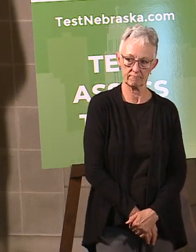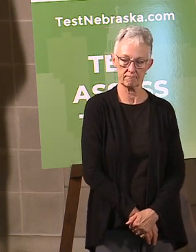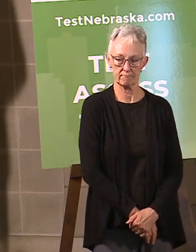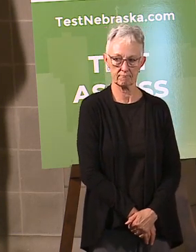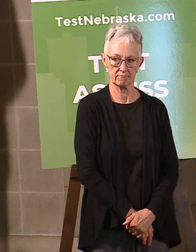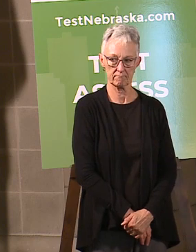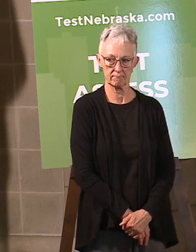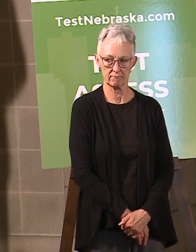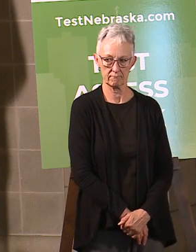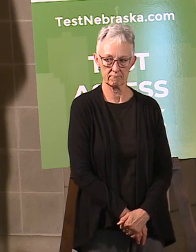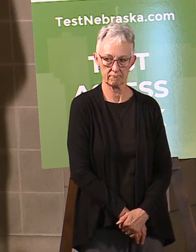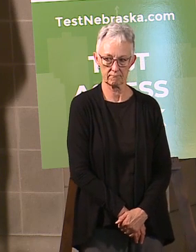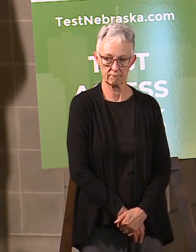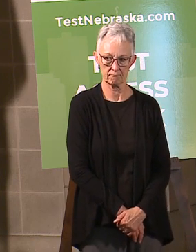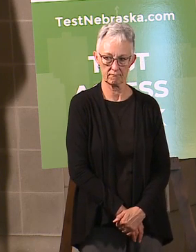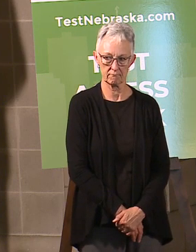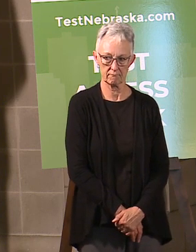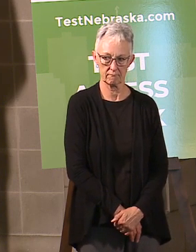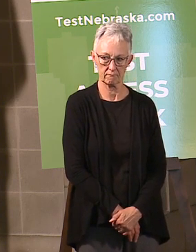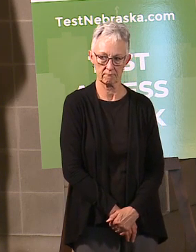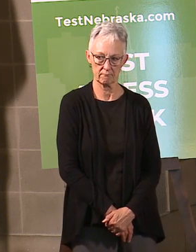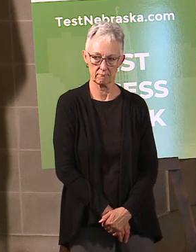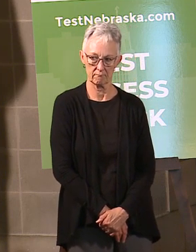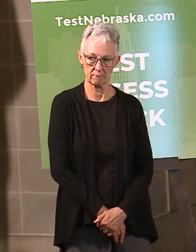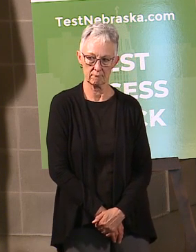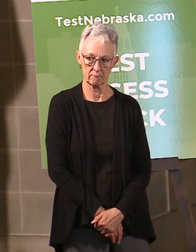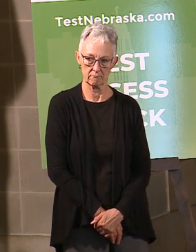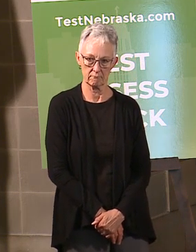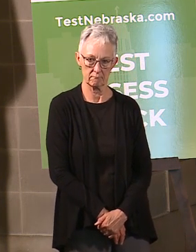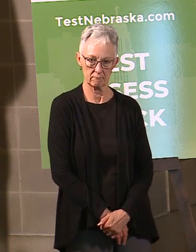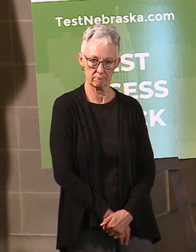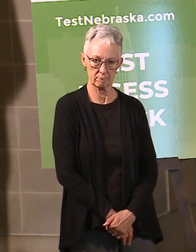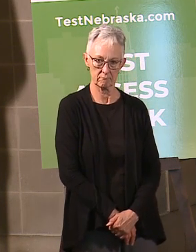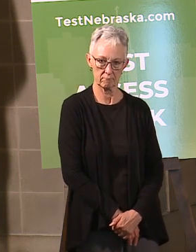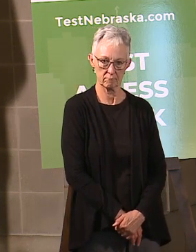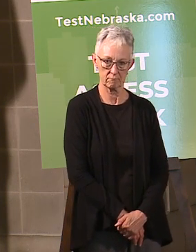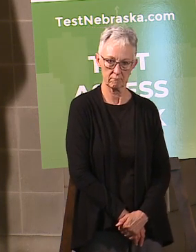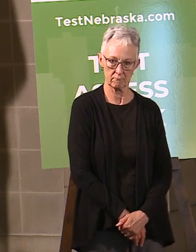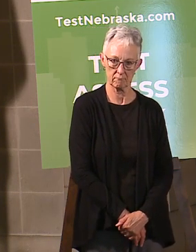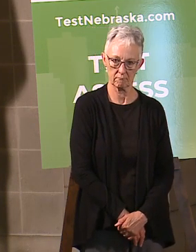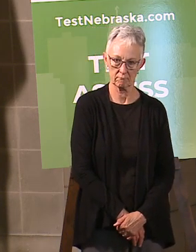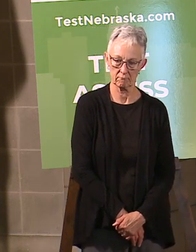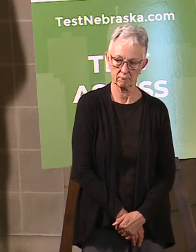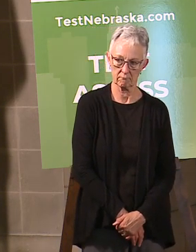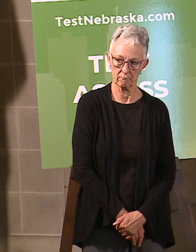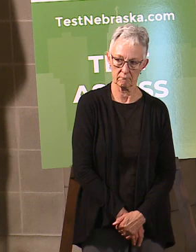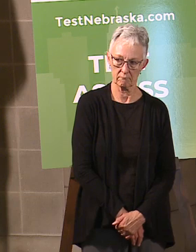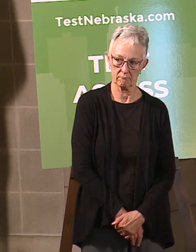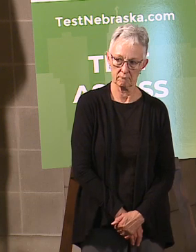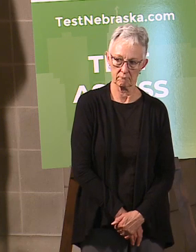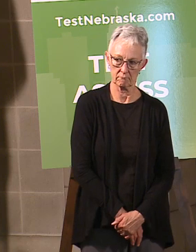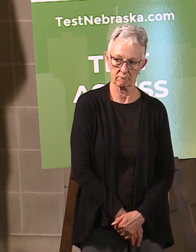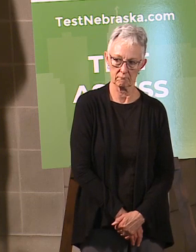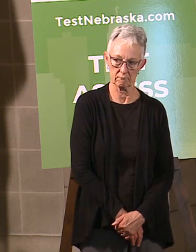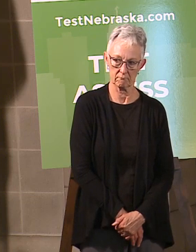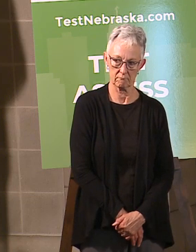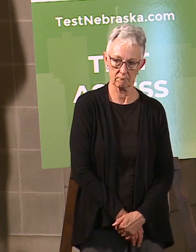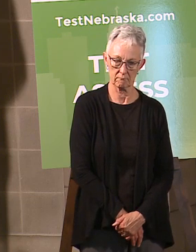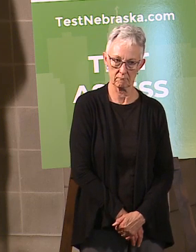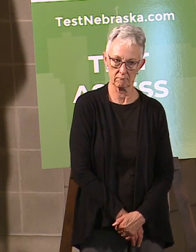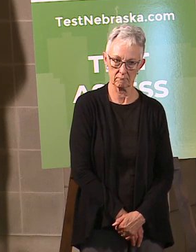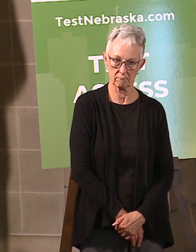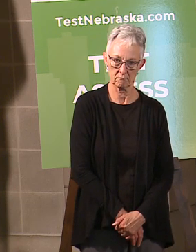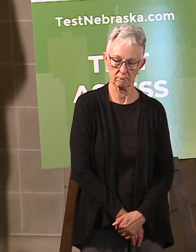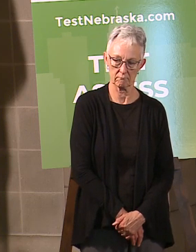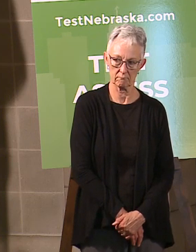so you have SEC, or you have the NCAA putting in the lifting of restrictions for your